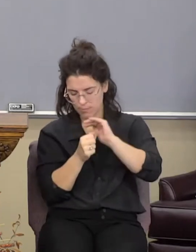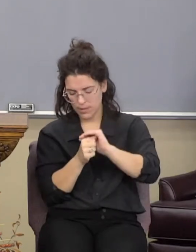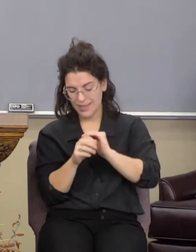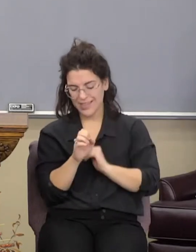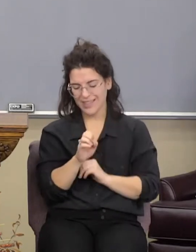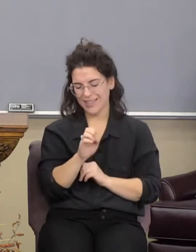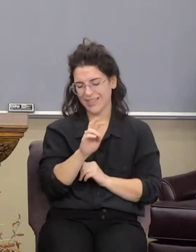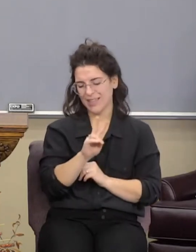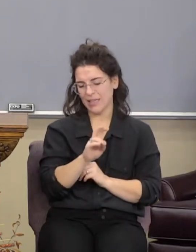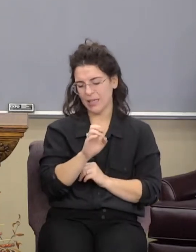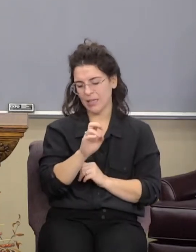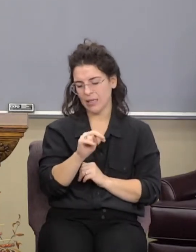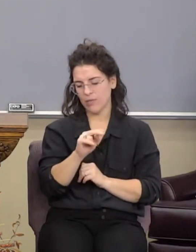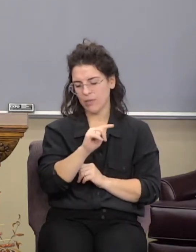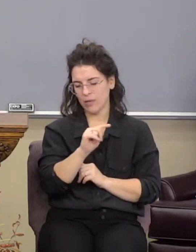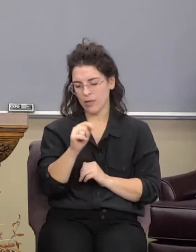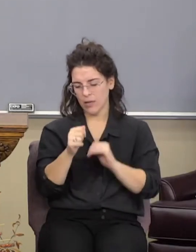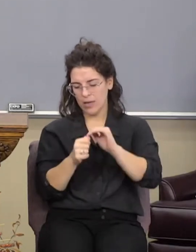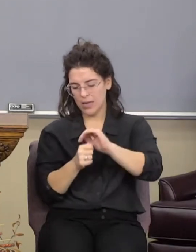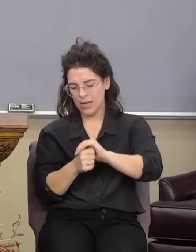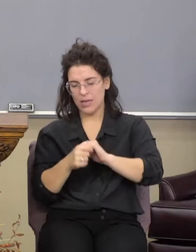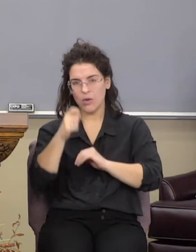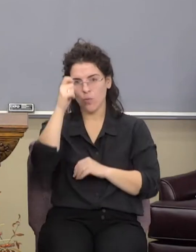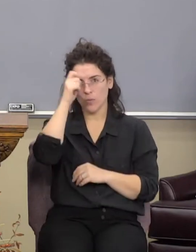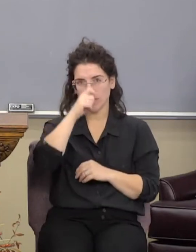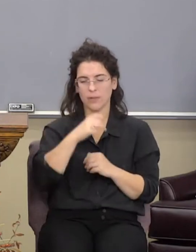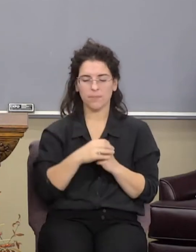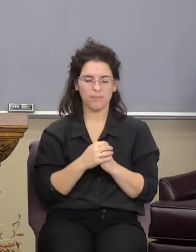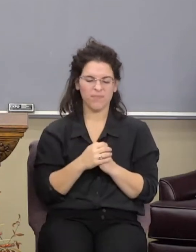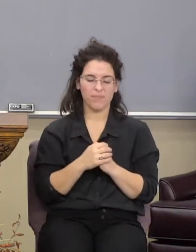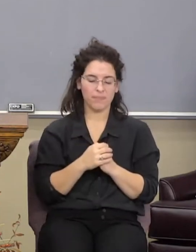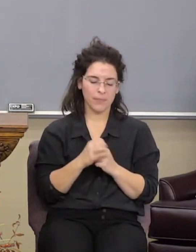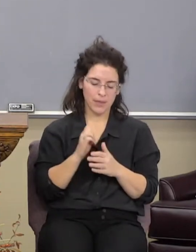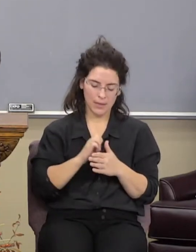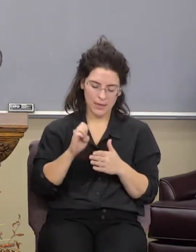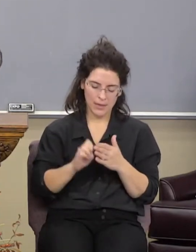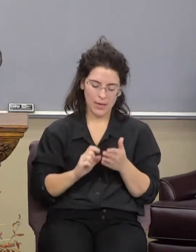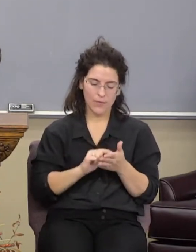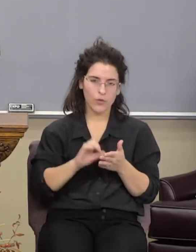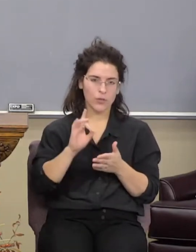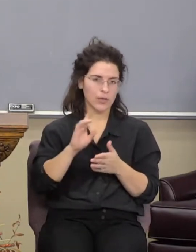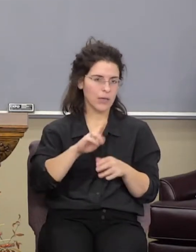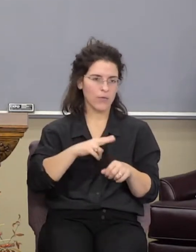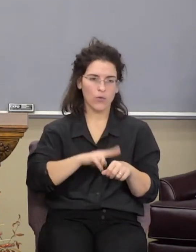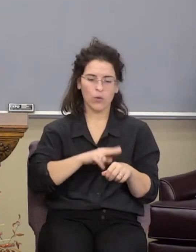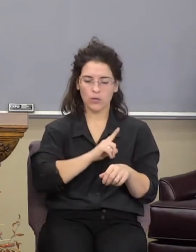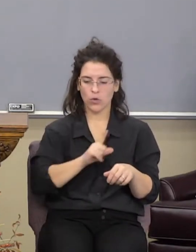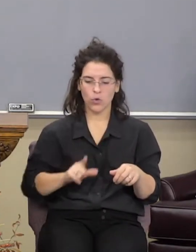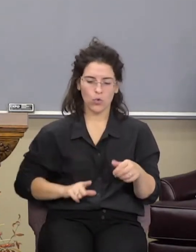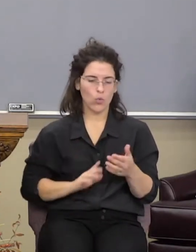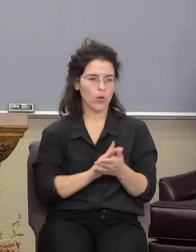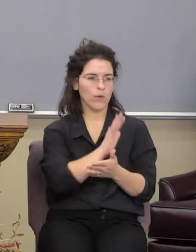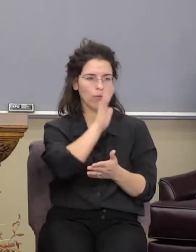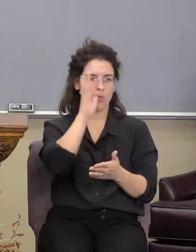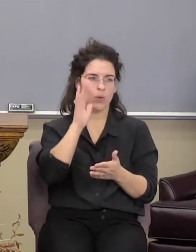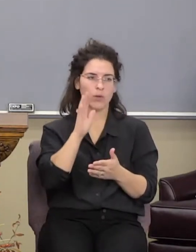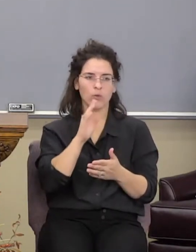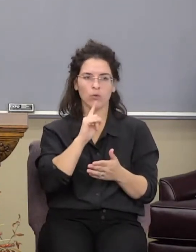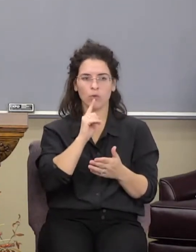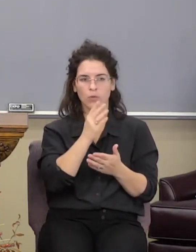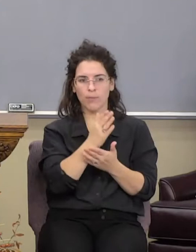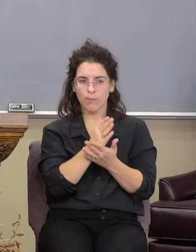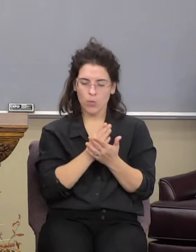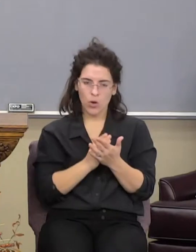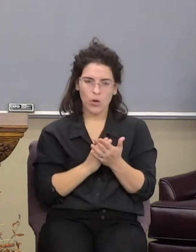the hidden wisdom. So, and then at the end of verse 8, of course, the Lord of glory. So there's an